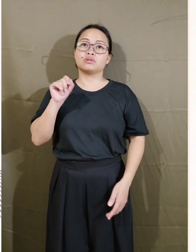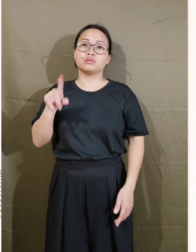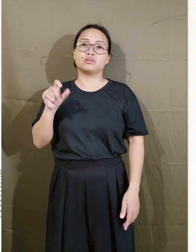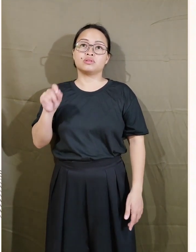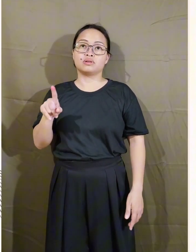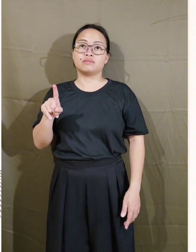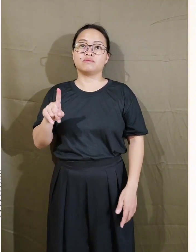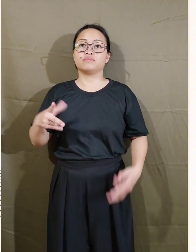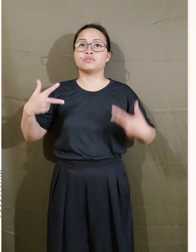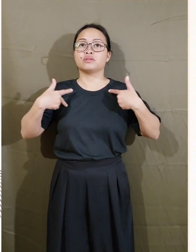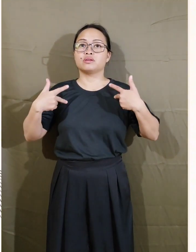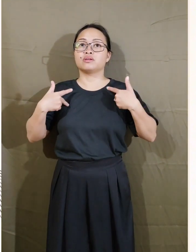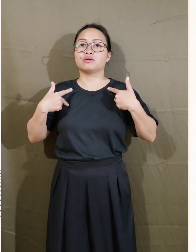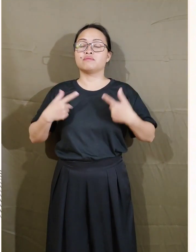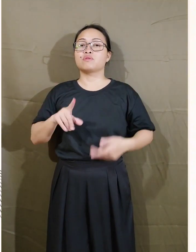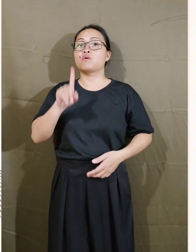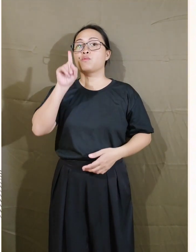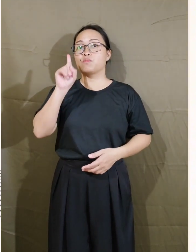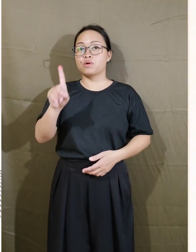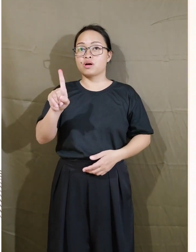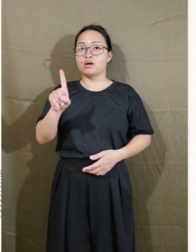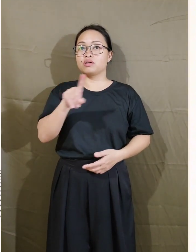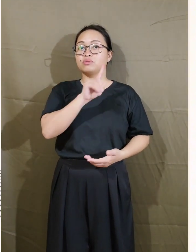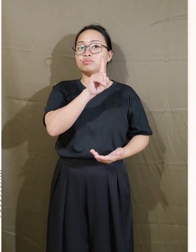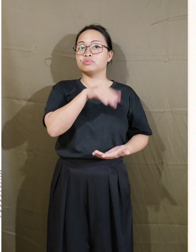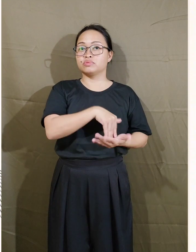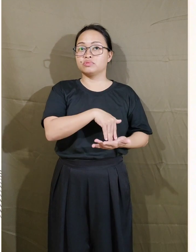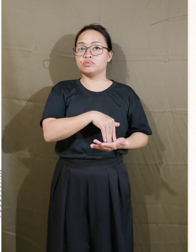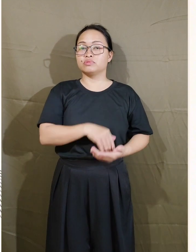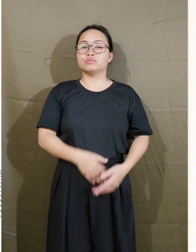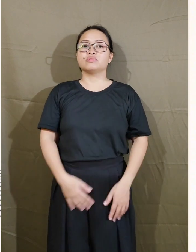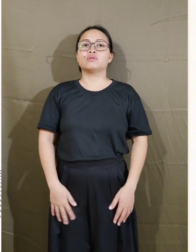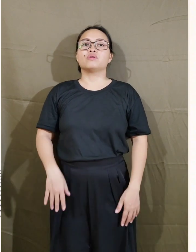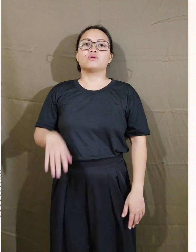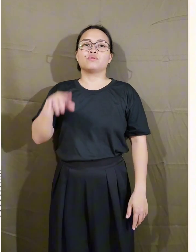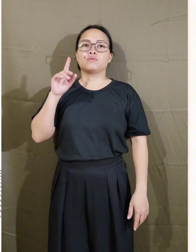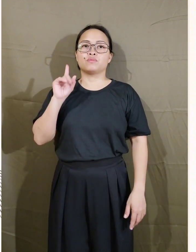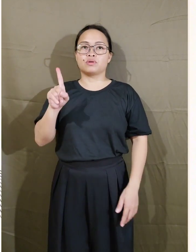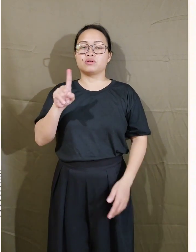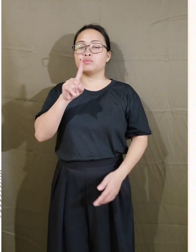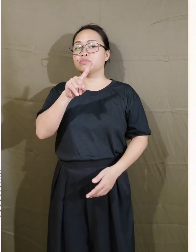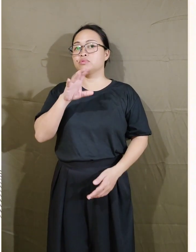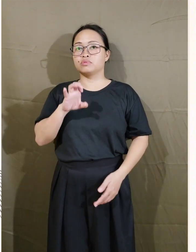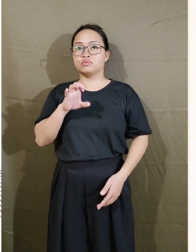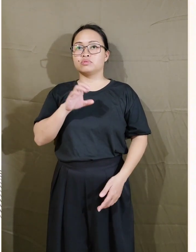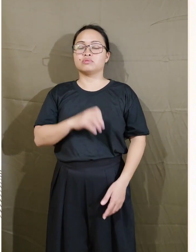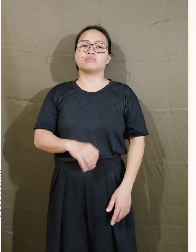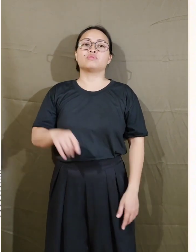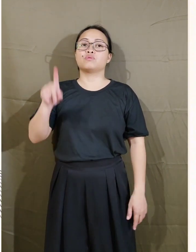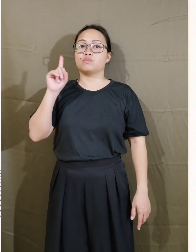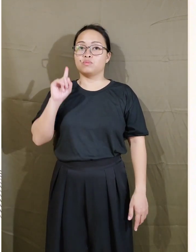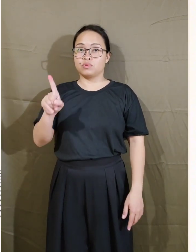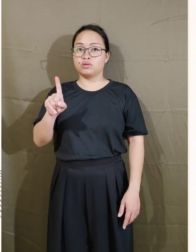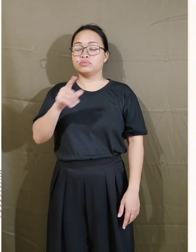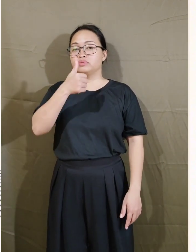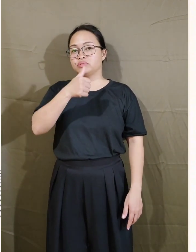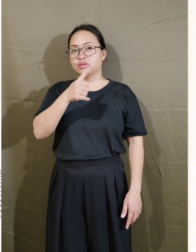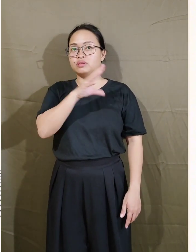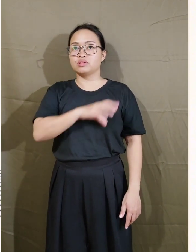1,111 has 1,000, 100, 110, and 1